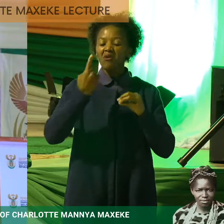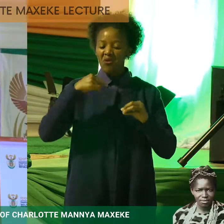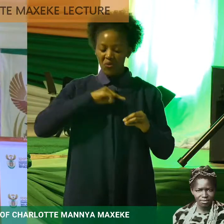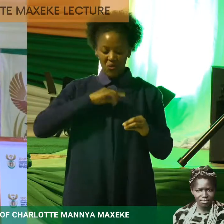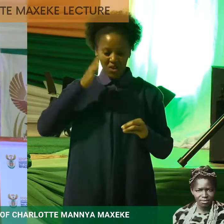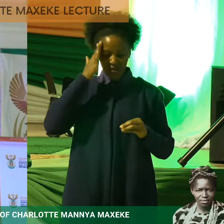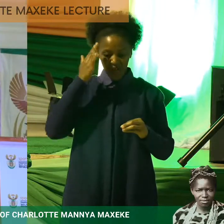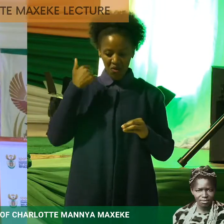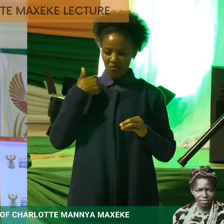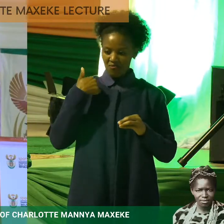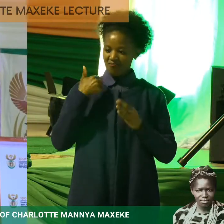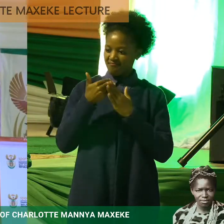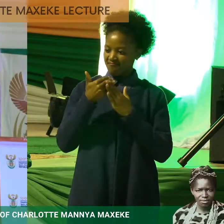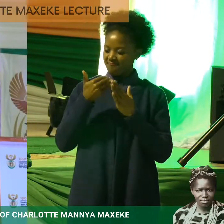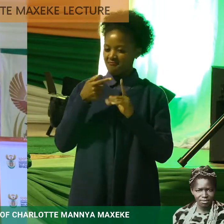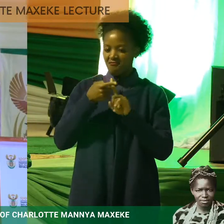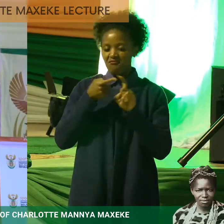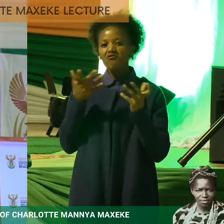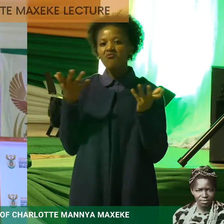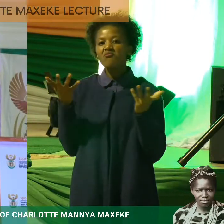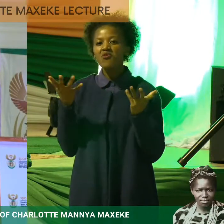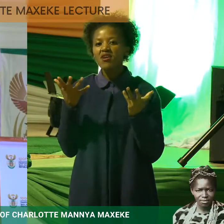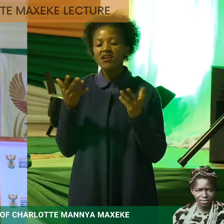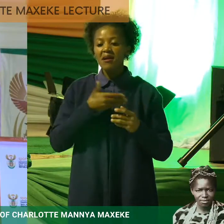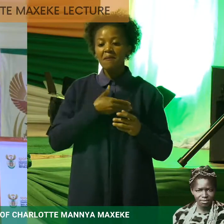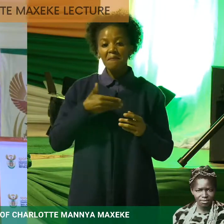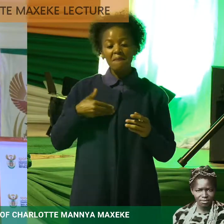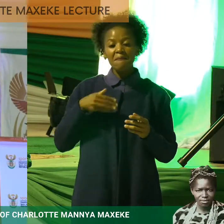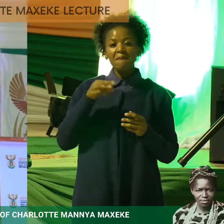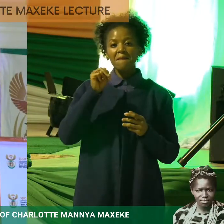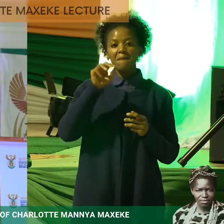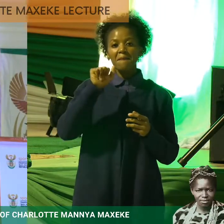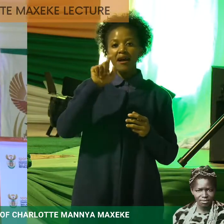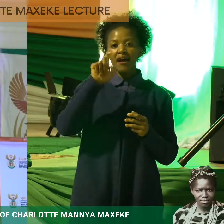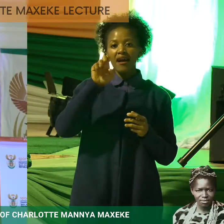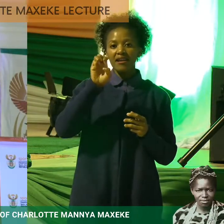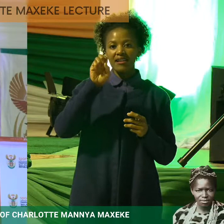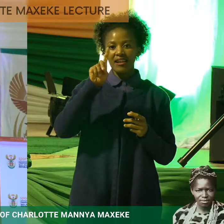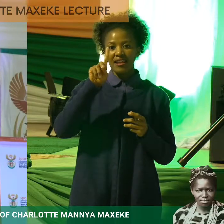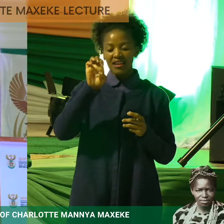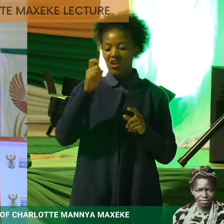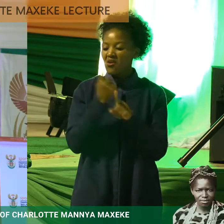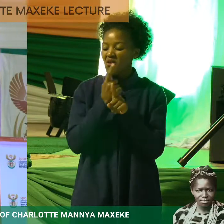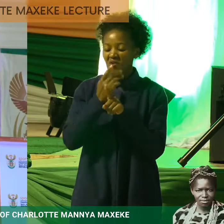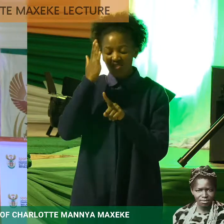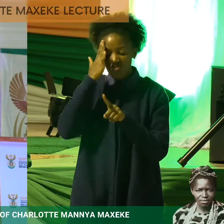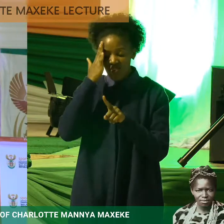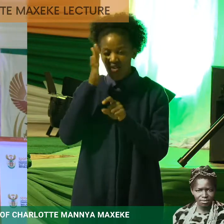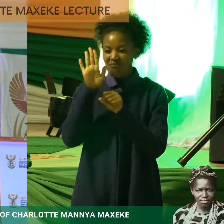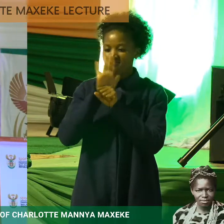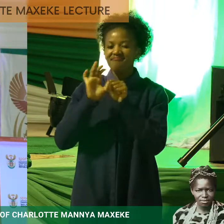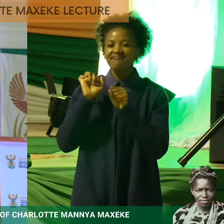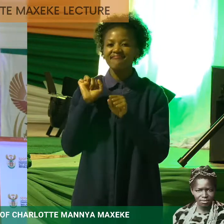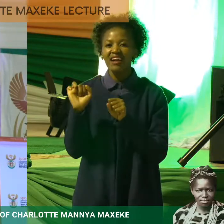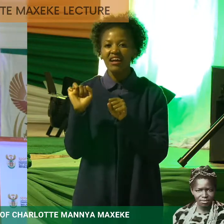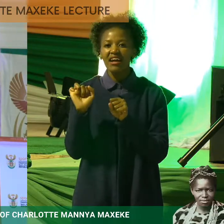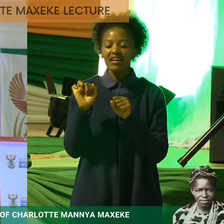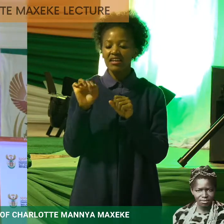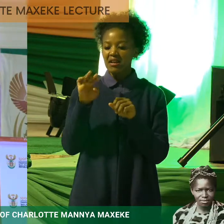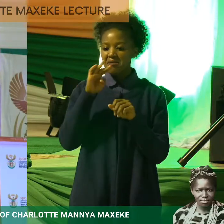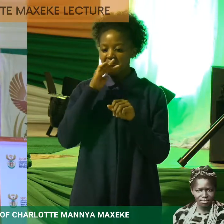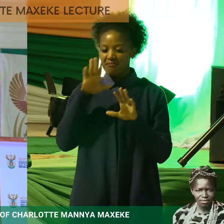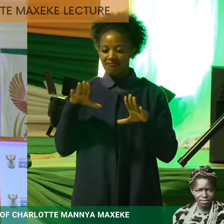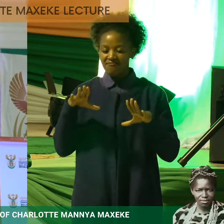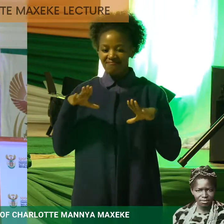we come from. And that is why Umam Charlotte Maxeke always knew where she came from, and she was not pompous about her status or her